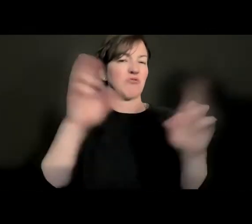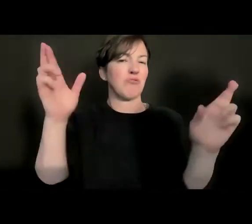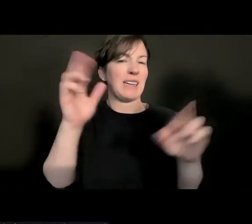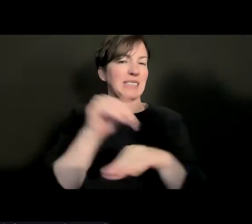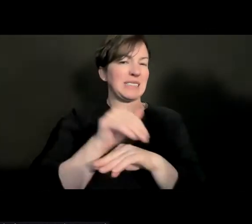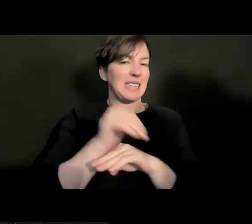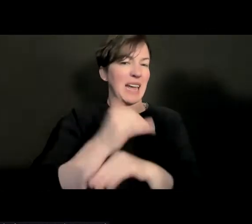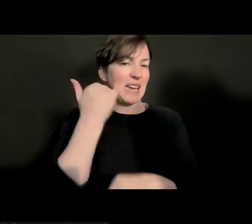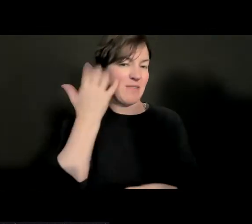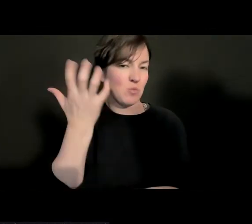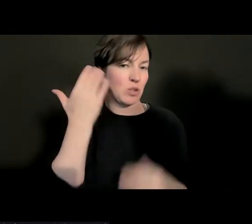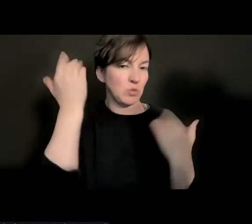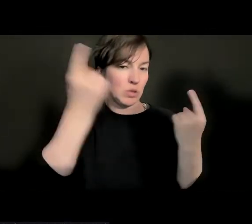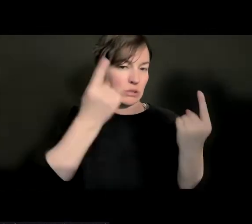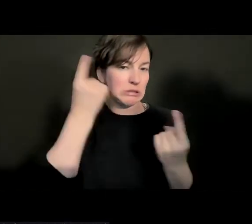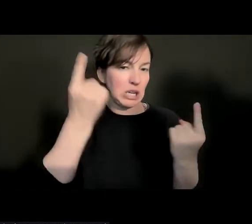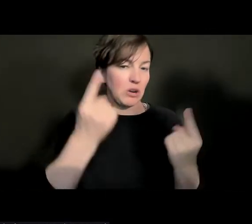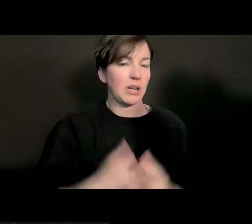to consider it.